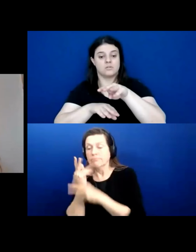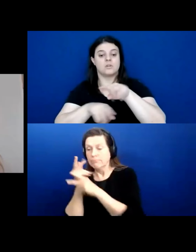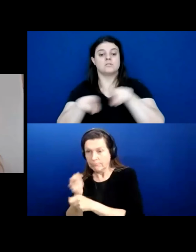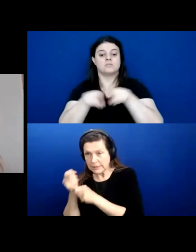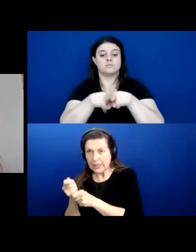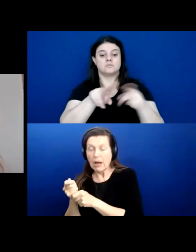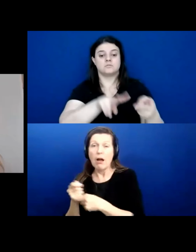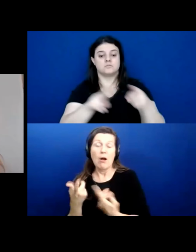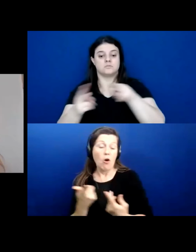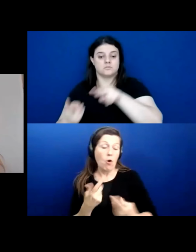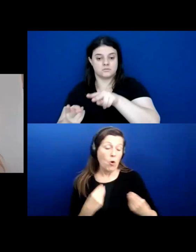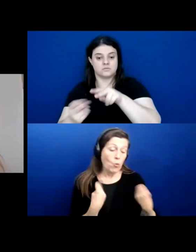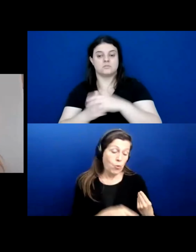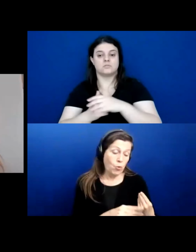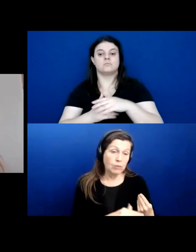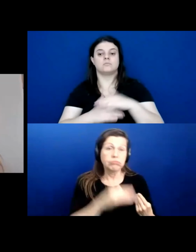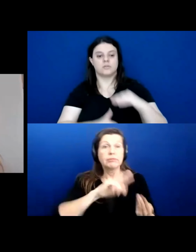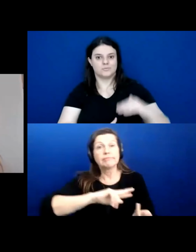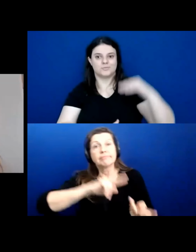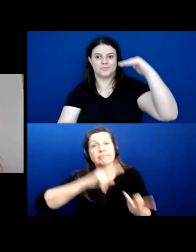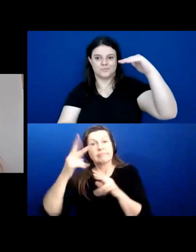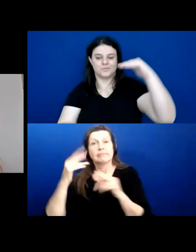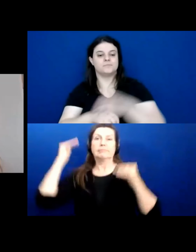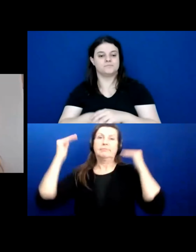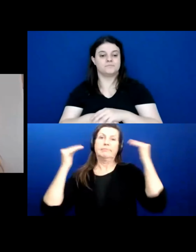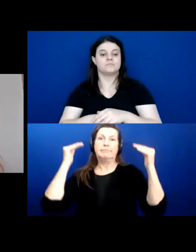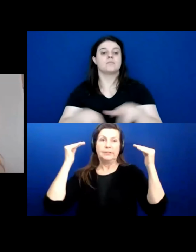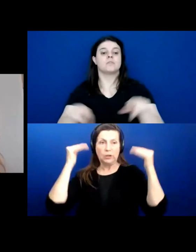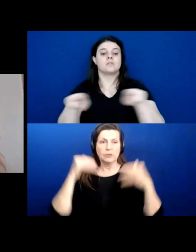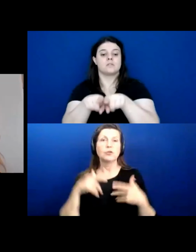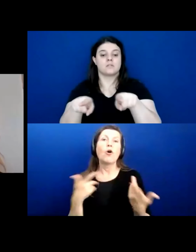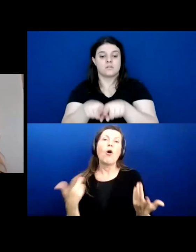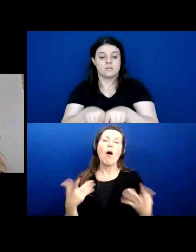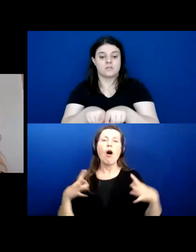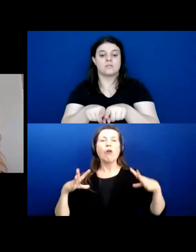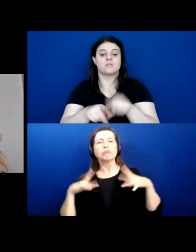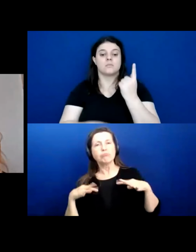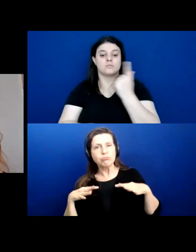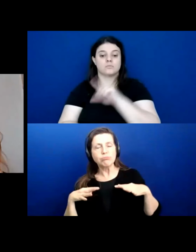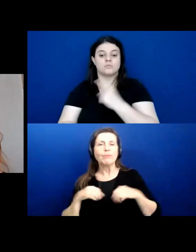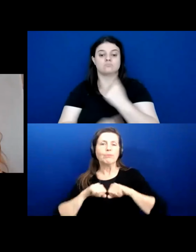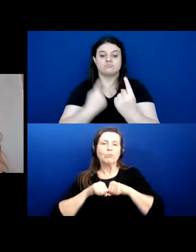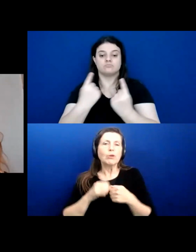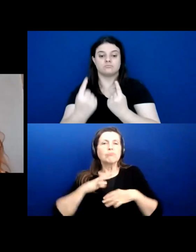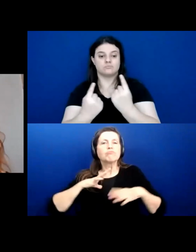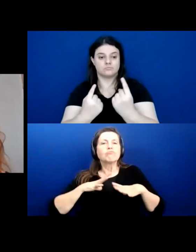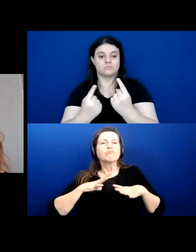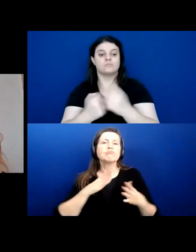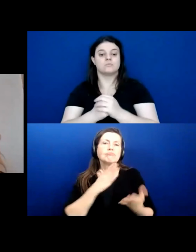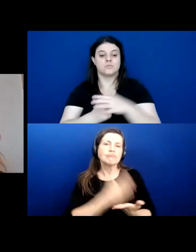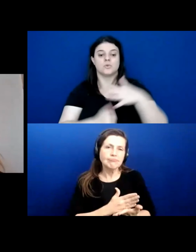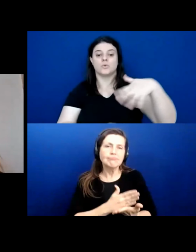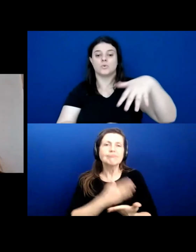to adulthood, holidays, short breaks and one-to-one buddying, arts, sports and